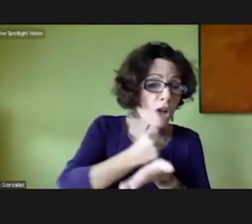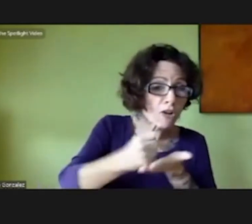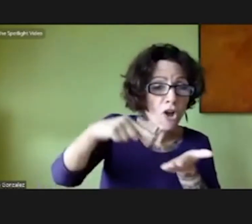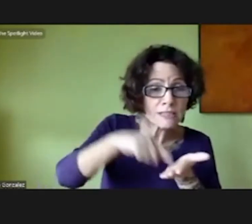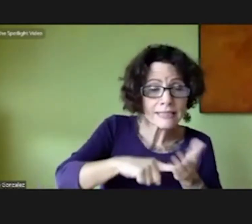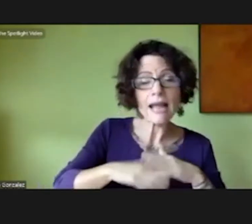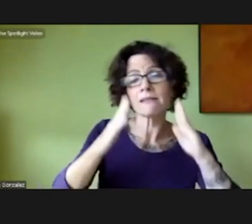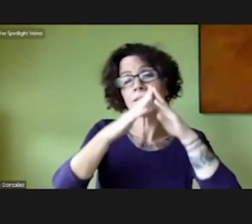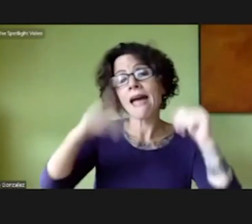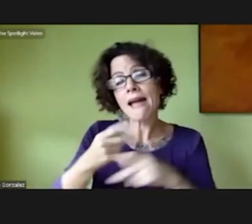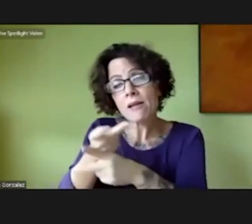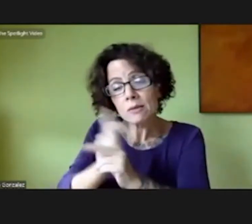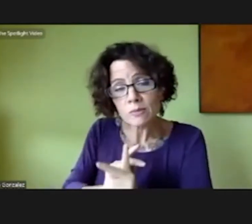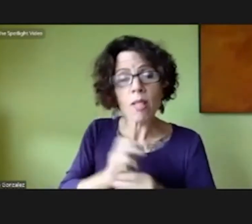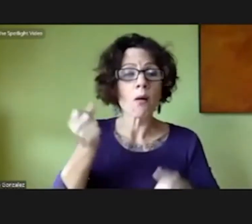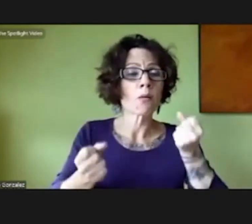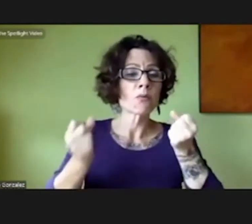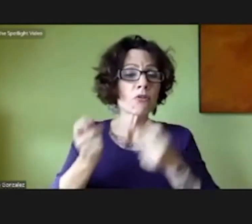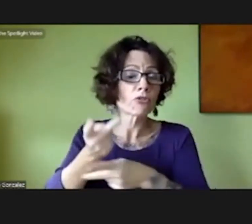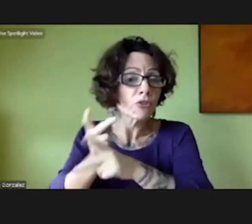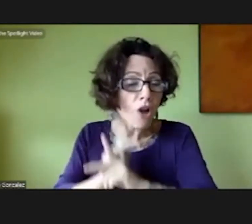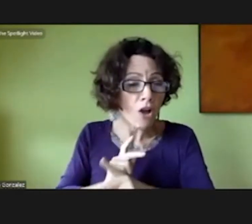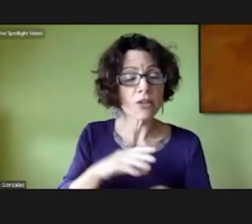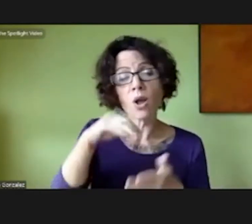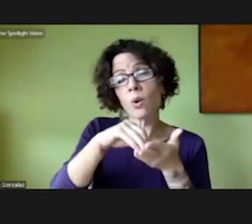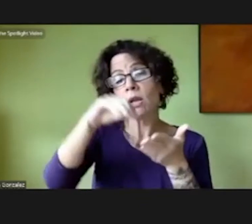Debts. Many of us have